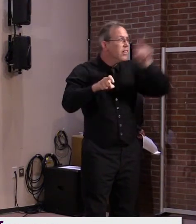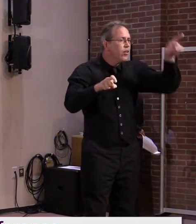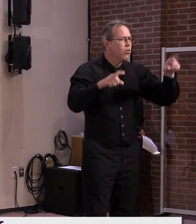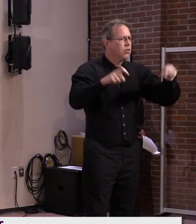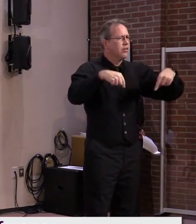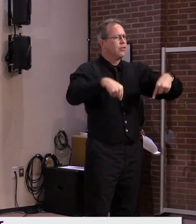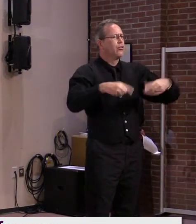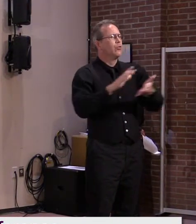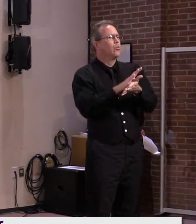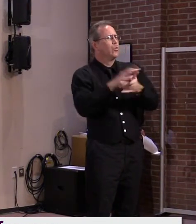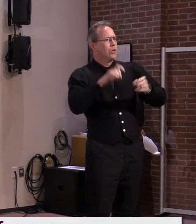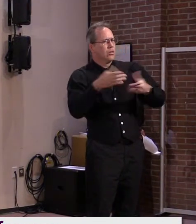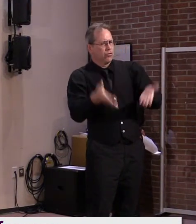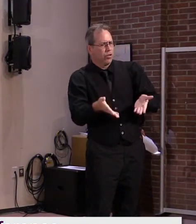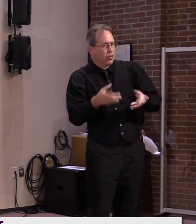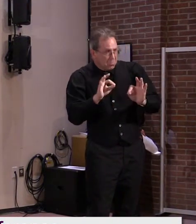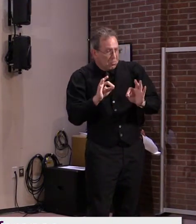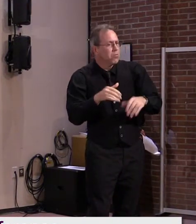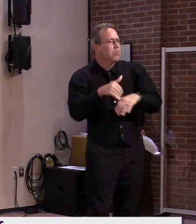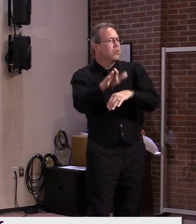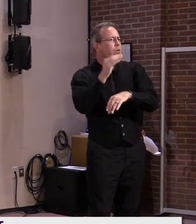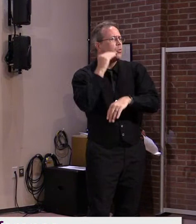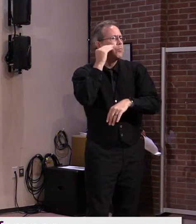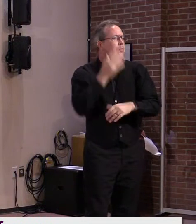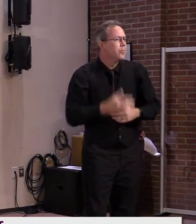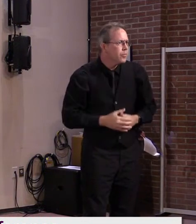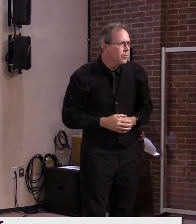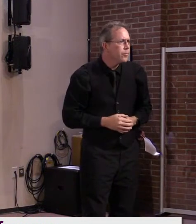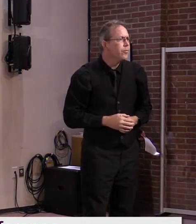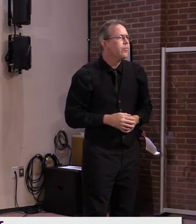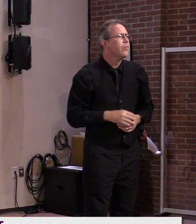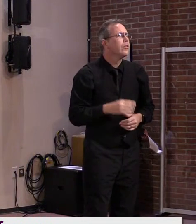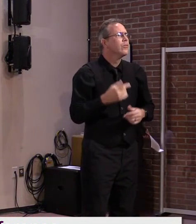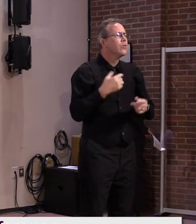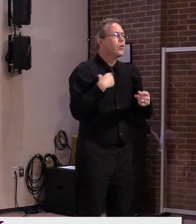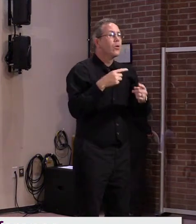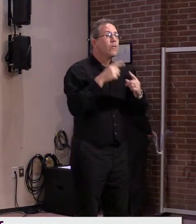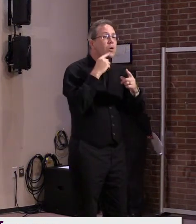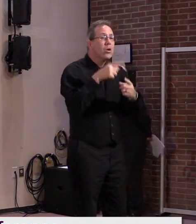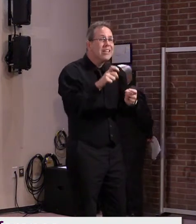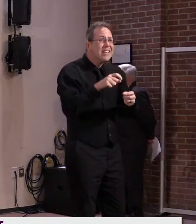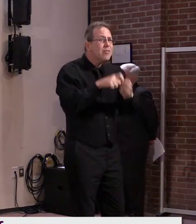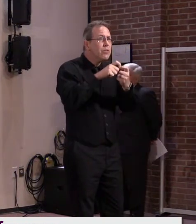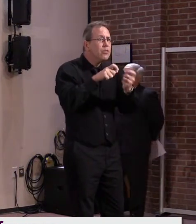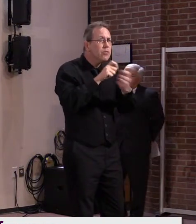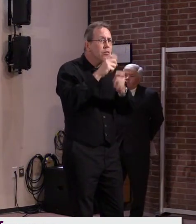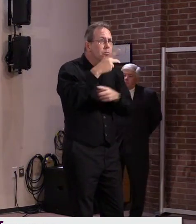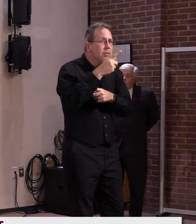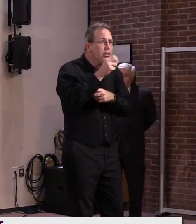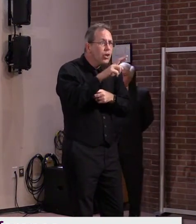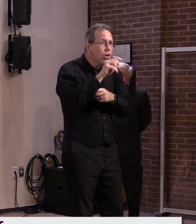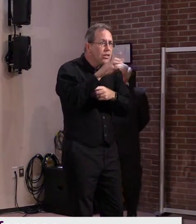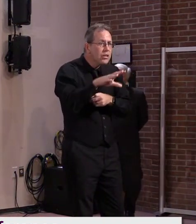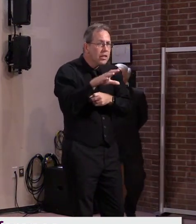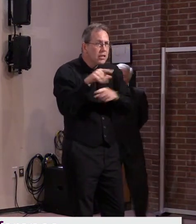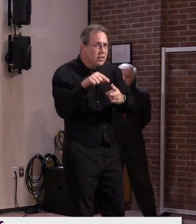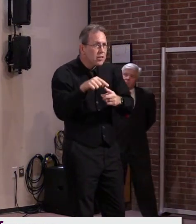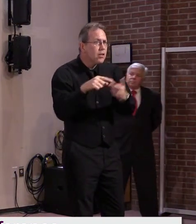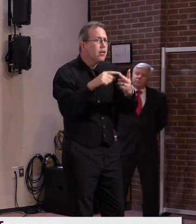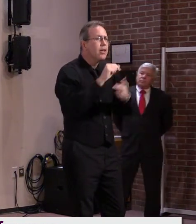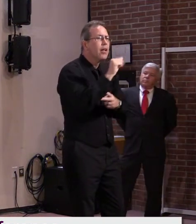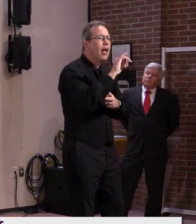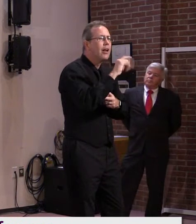when in-school response testing should be used in conjunction with tests to stay. We're also working on a way to streamline parental